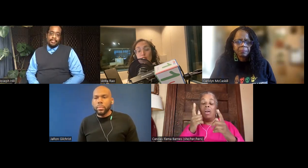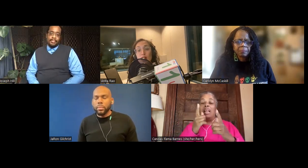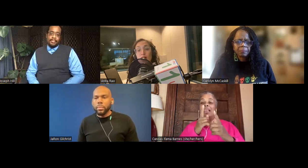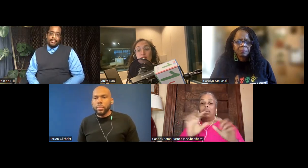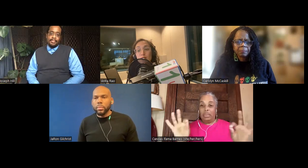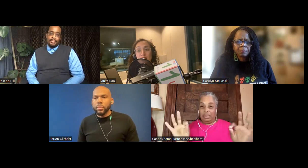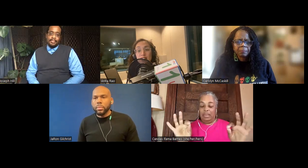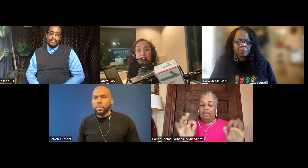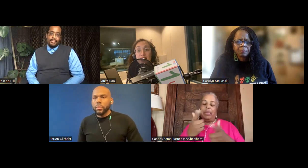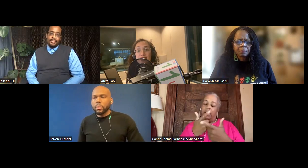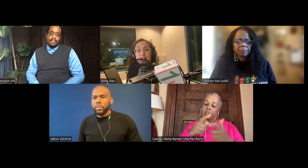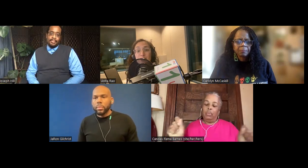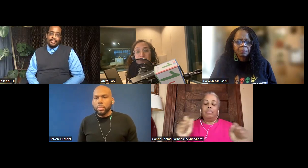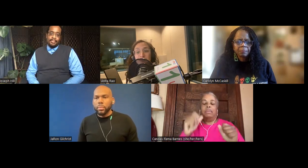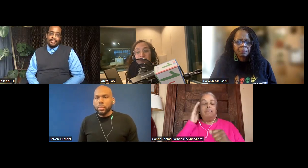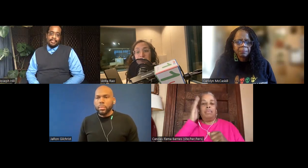of BASL.